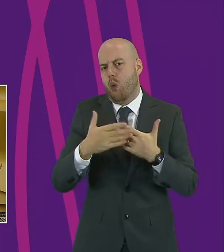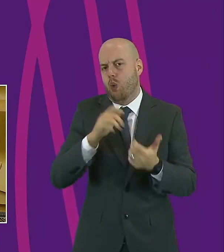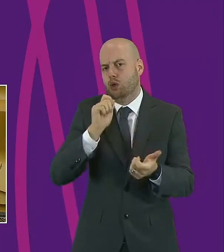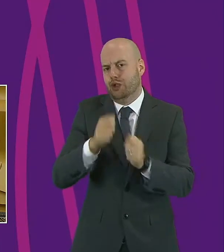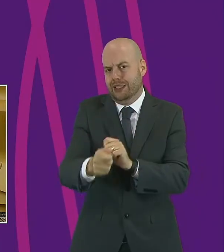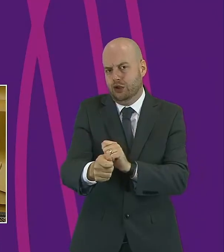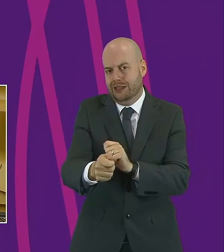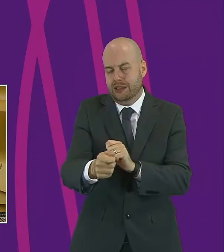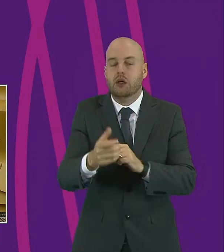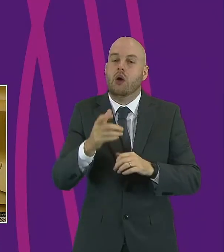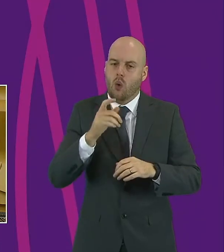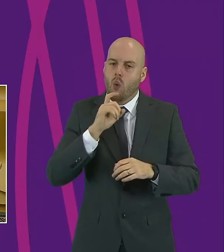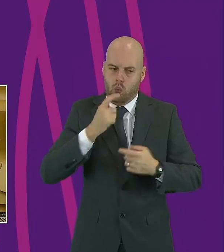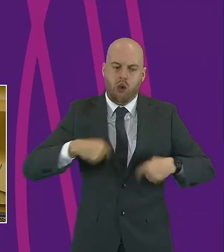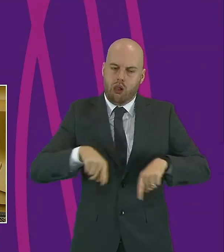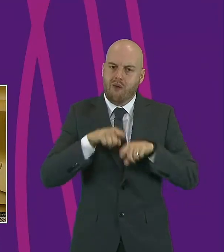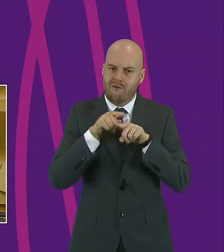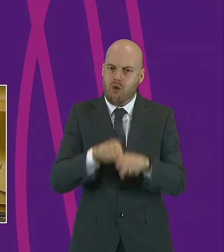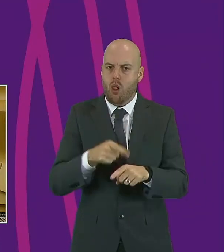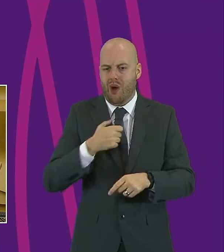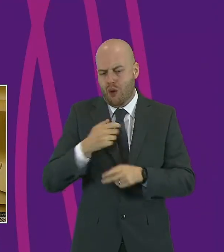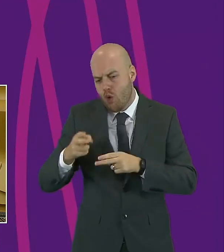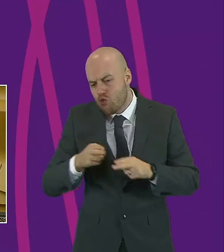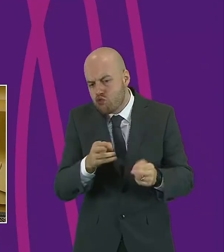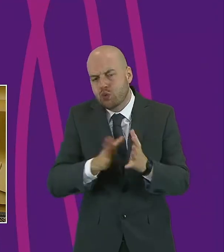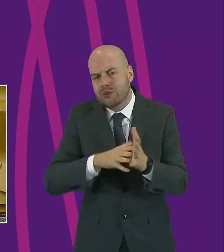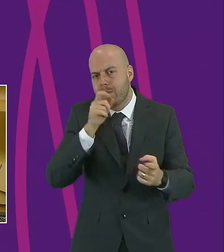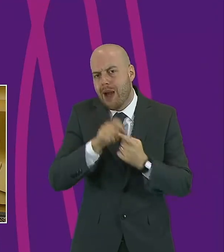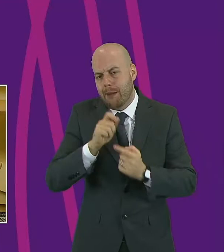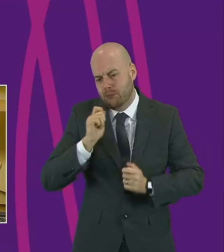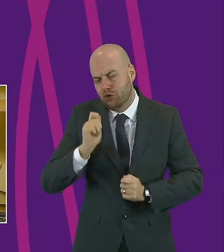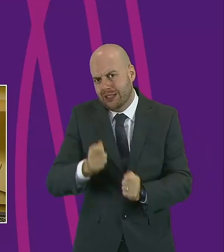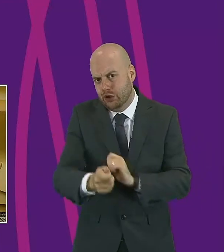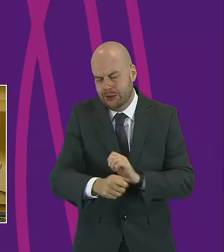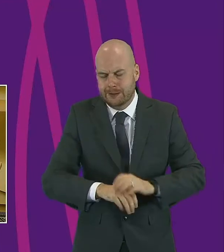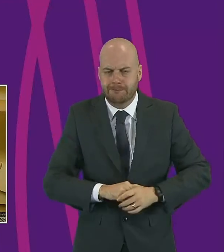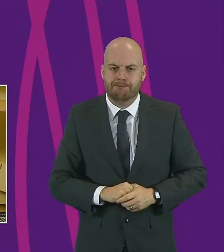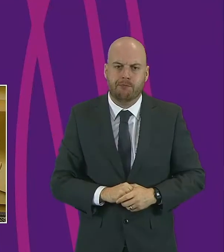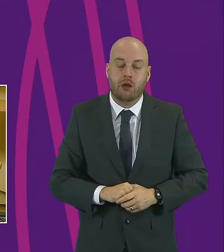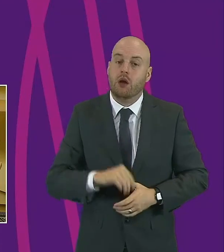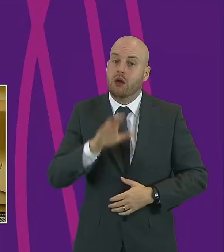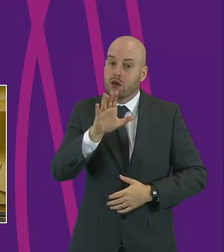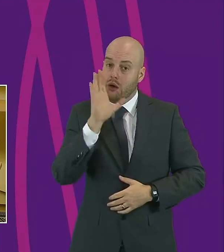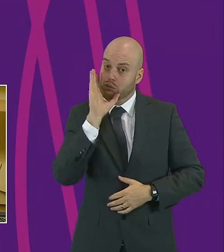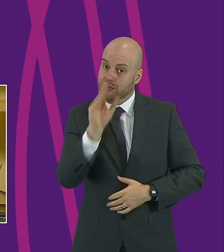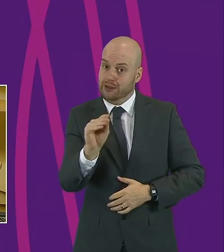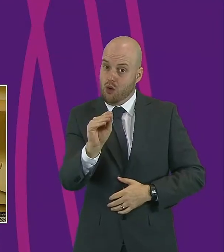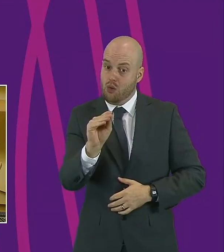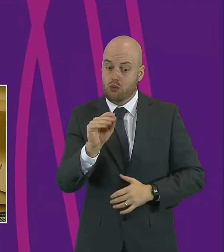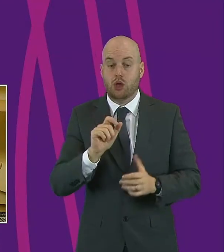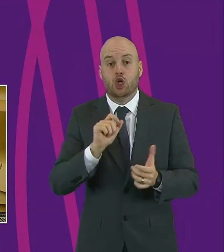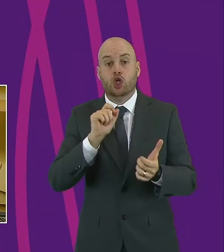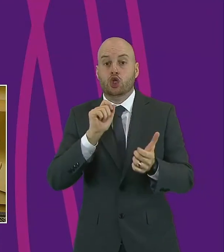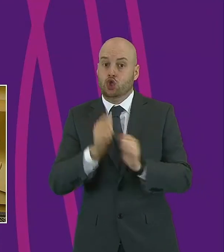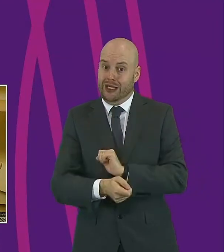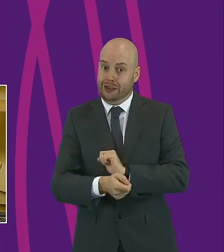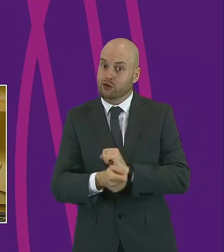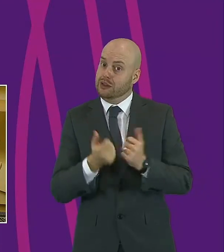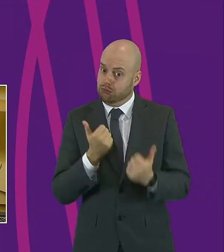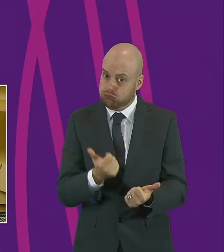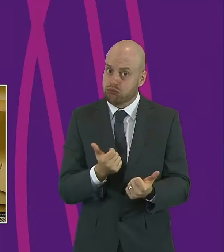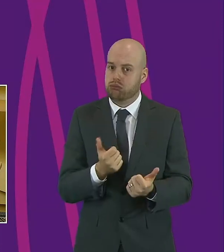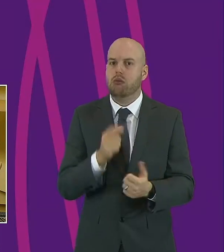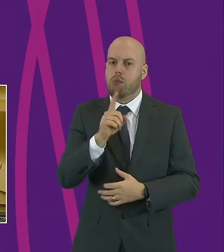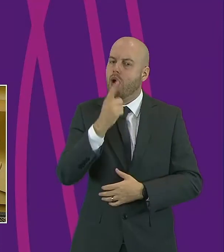route map. However, I must stress these possible changes are at this stage indicative only, and given the volatility we face